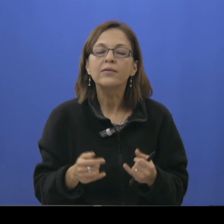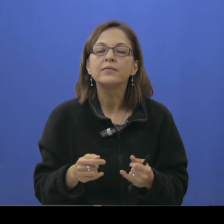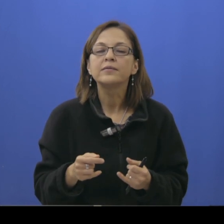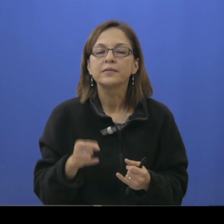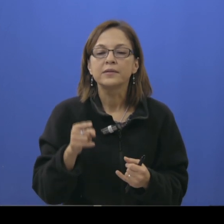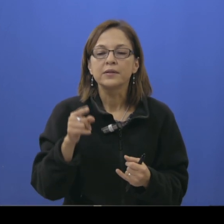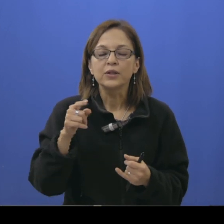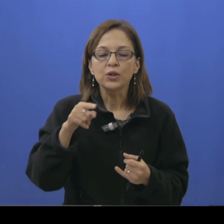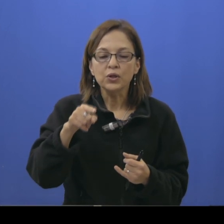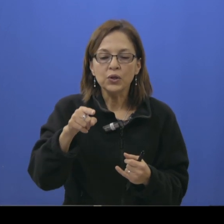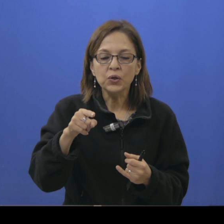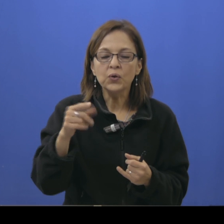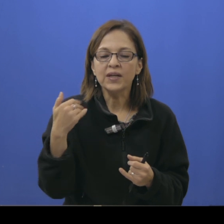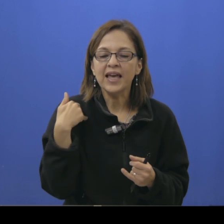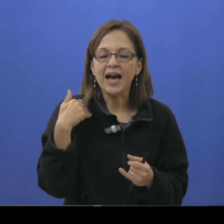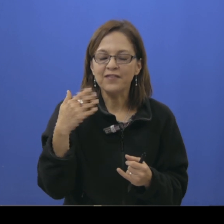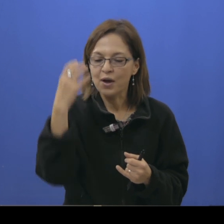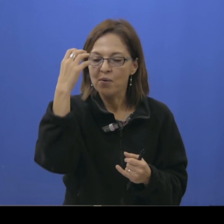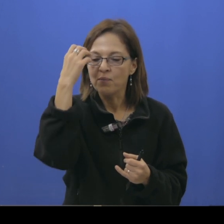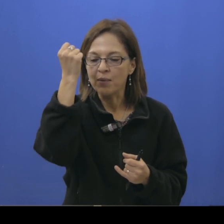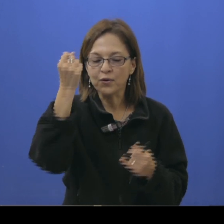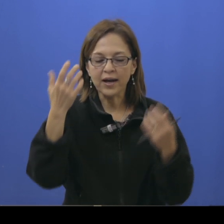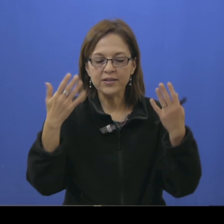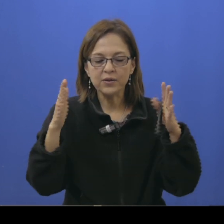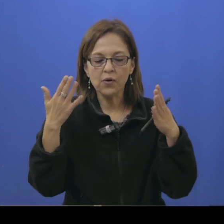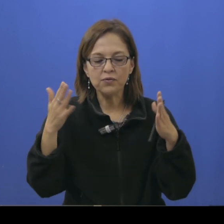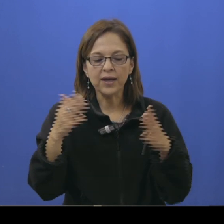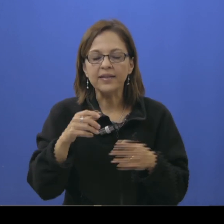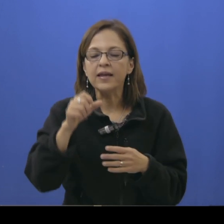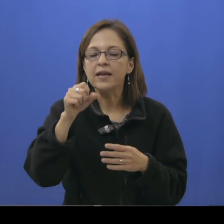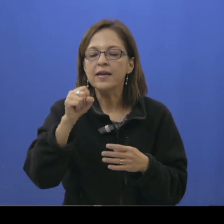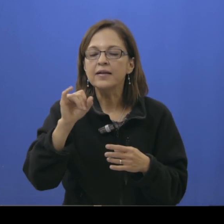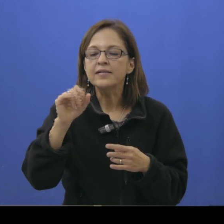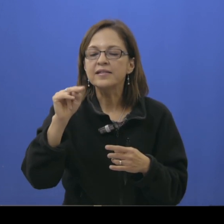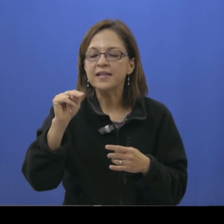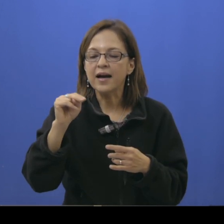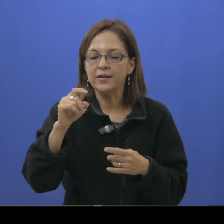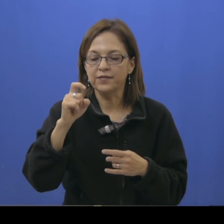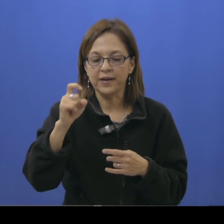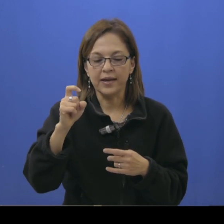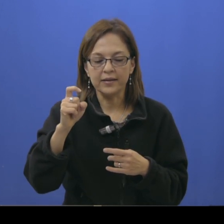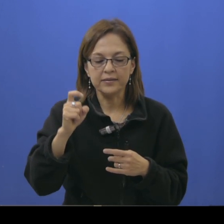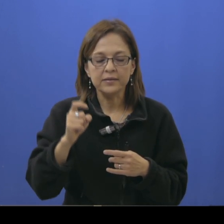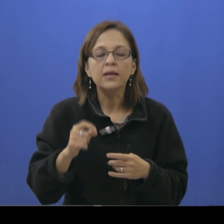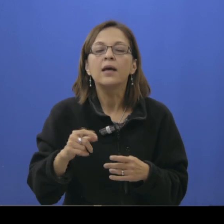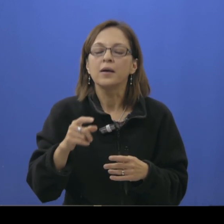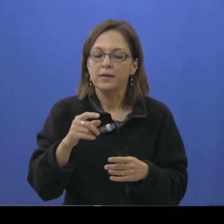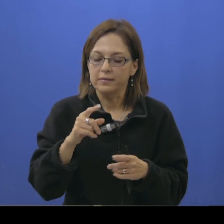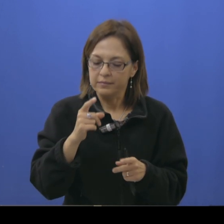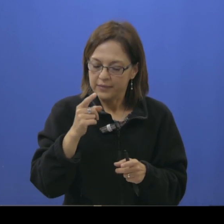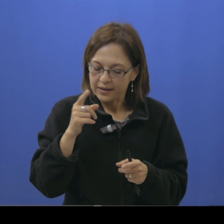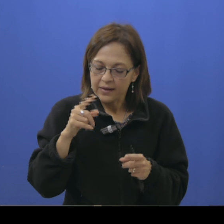Now, you have memorized already sine of x.